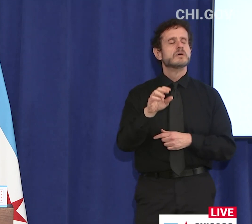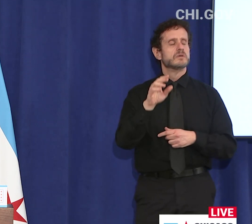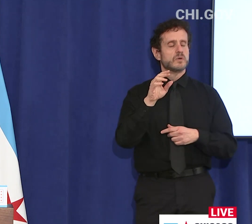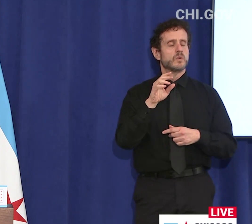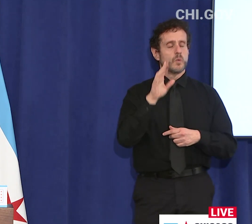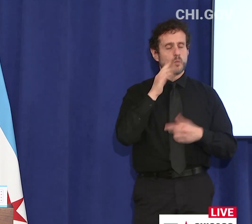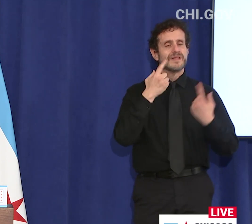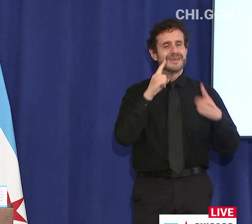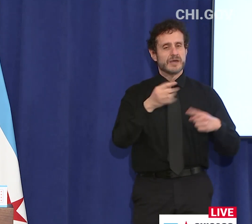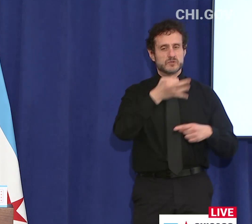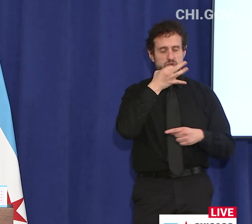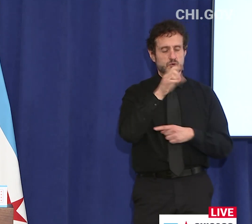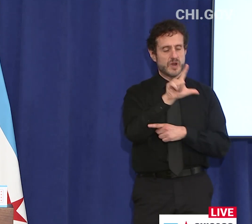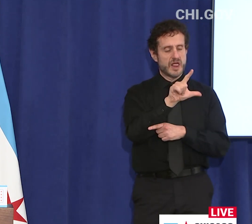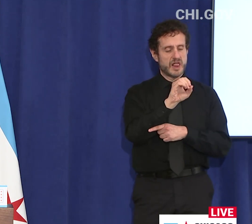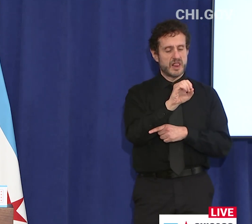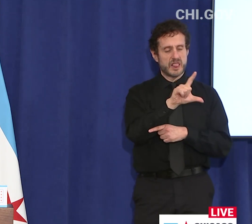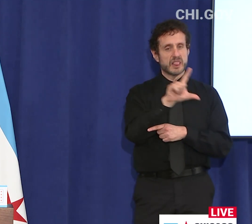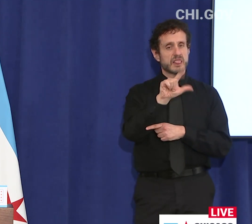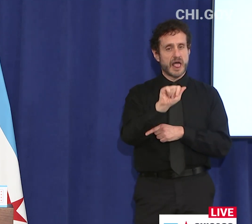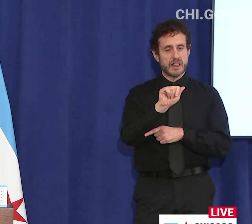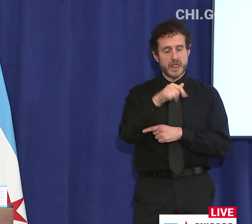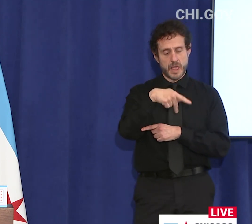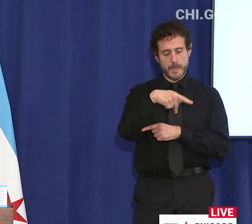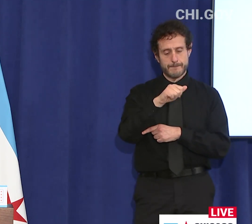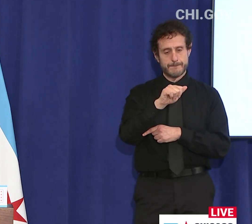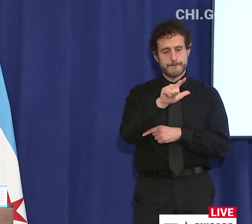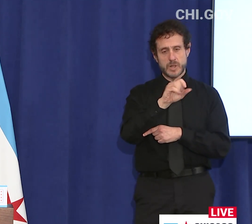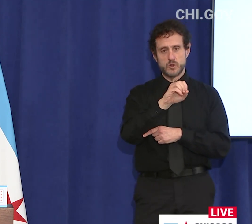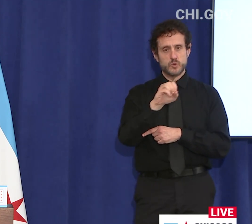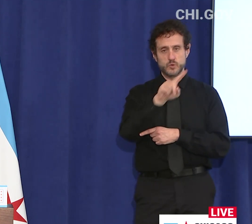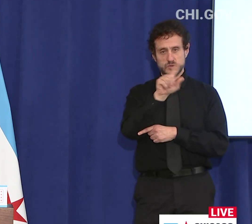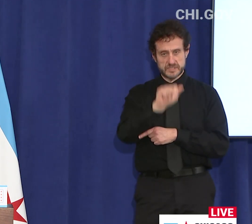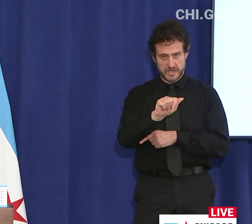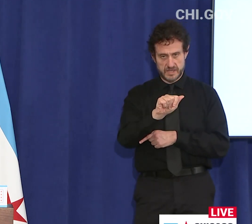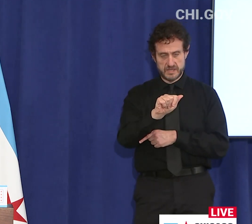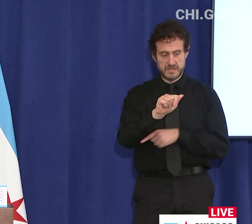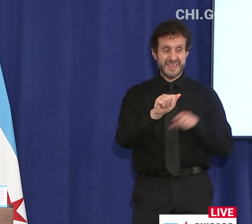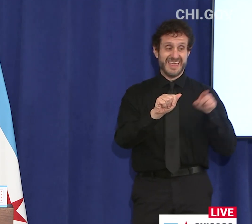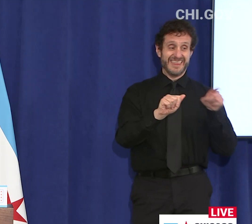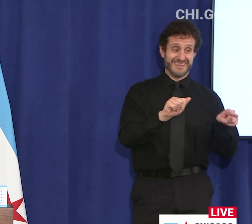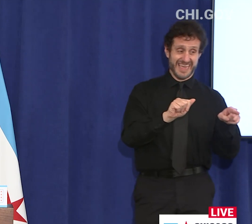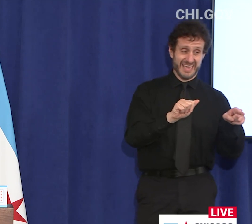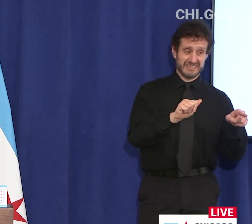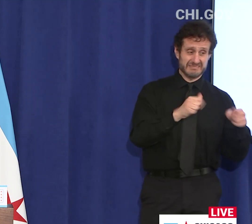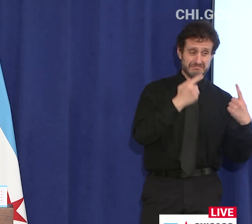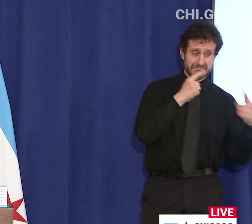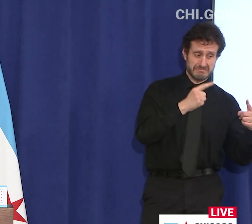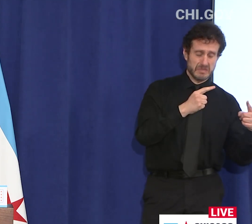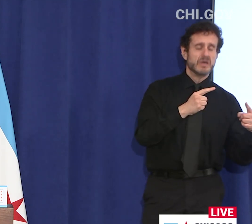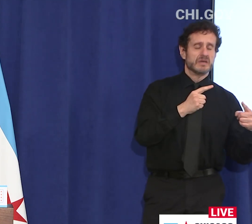that relatively soon. We're going to be doing that in conjunction with other things that are going to be happening over the course of the summer, and our